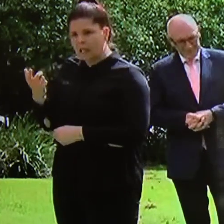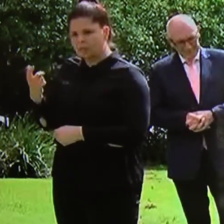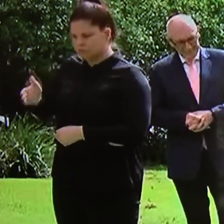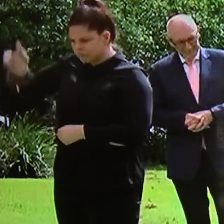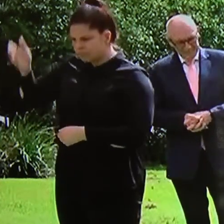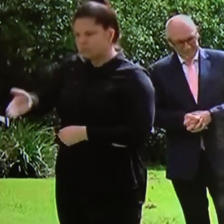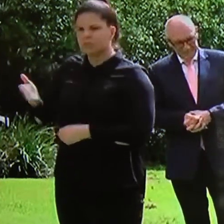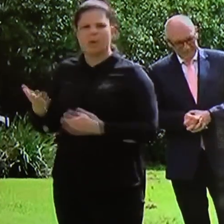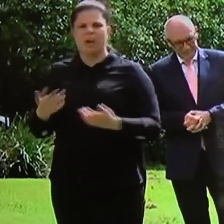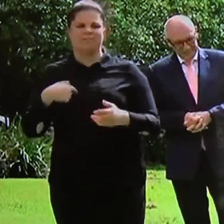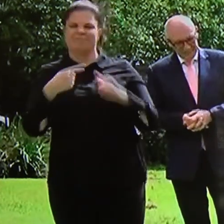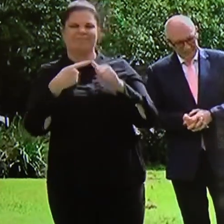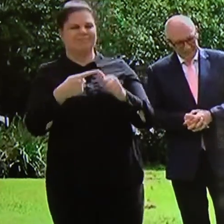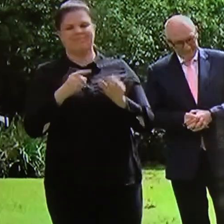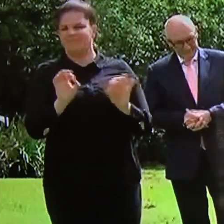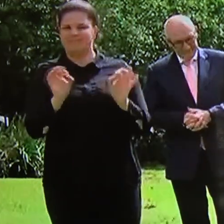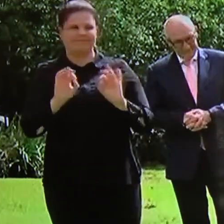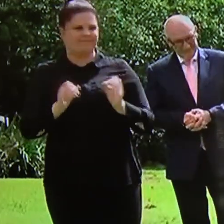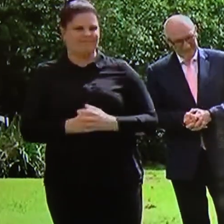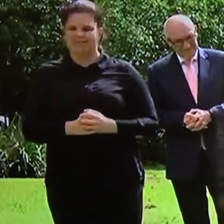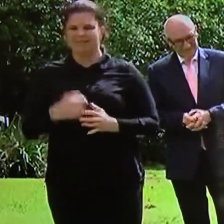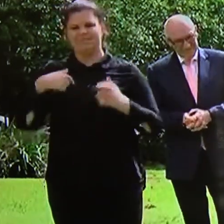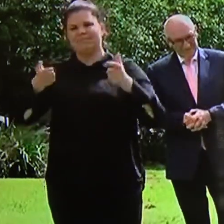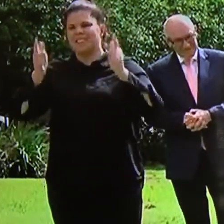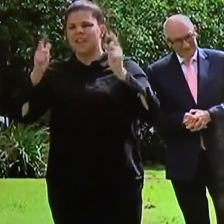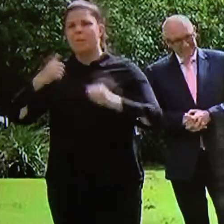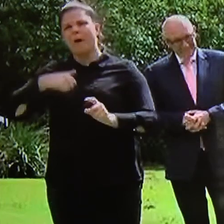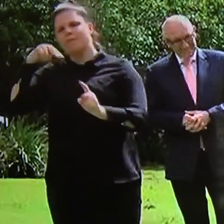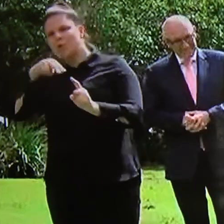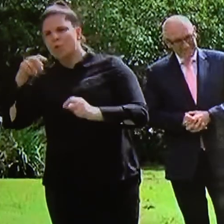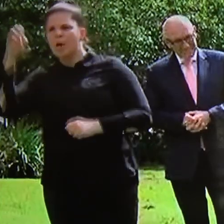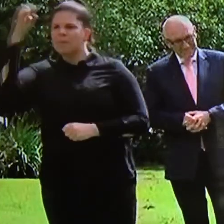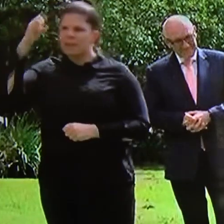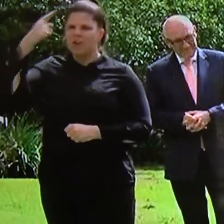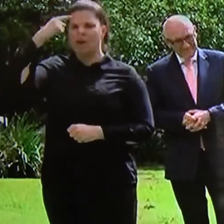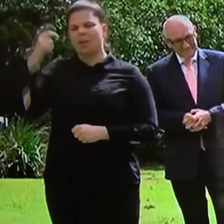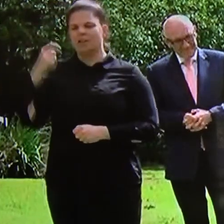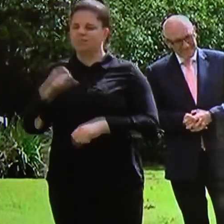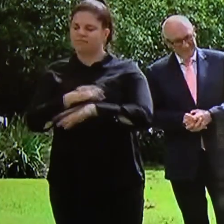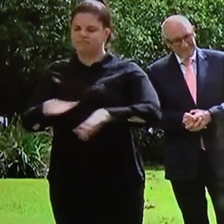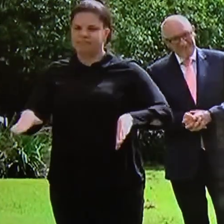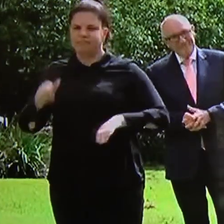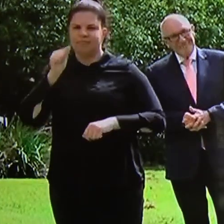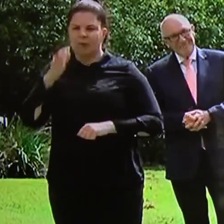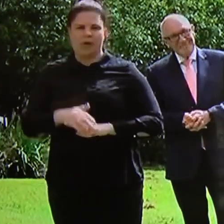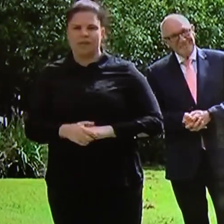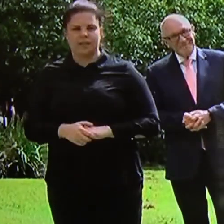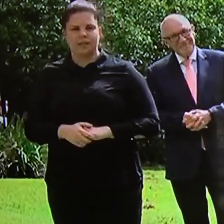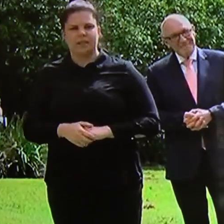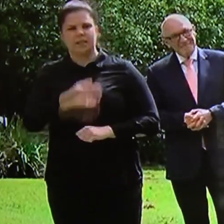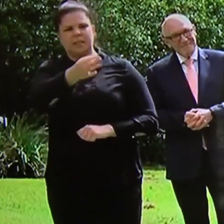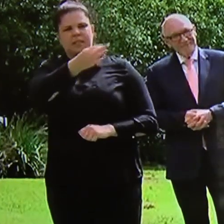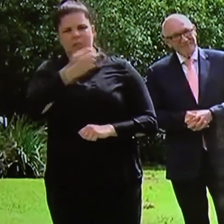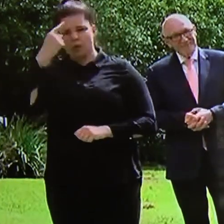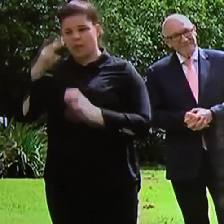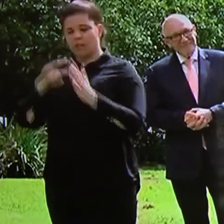and I think that's appropriate. No minister should be now expressing views that would bias the outcome of that, so I'm not going to do that. Do you concede that New South Wales Health had